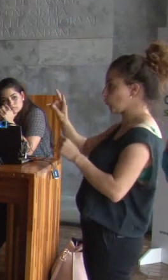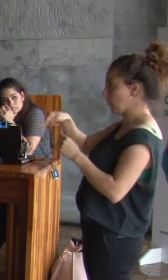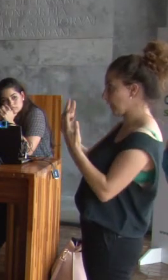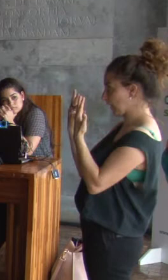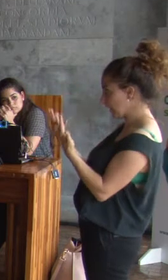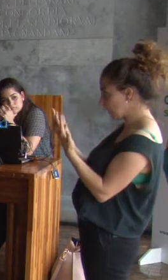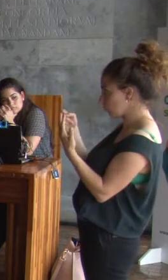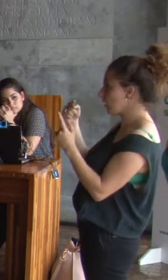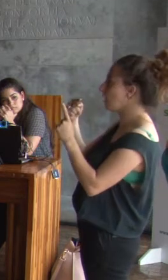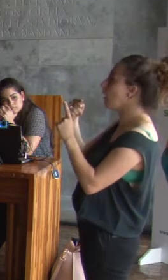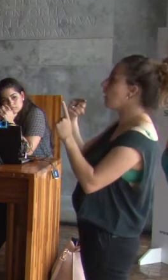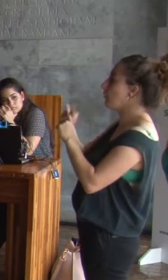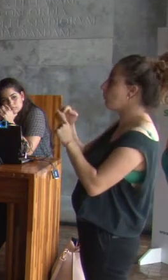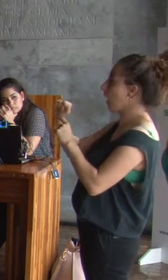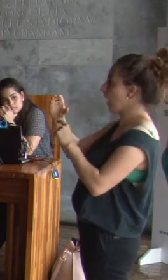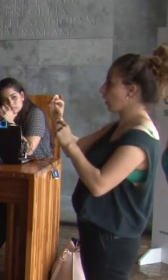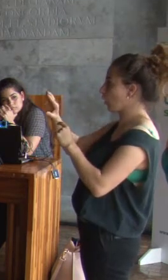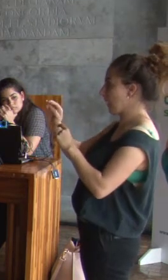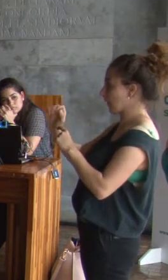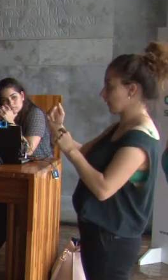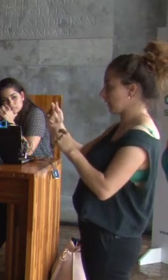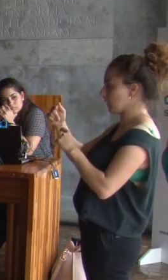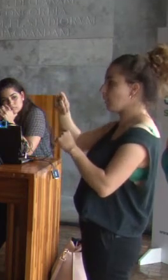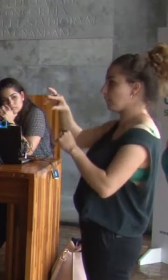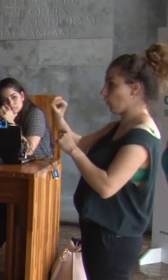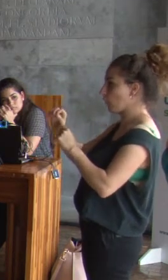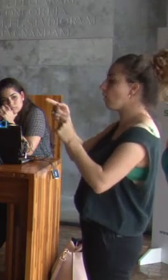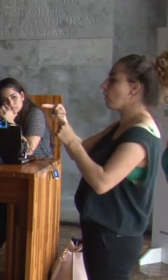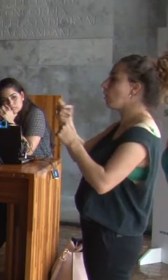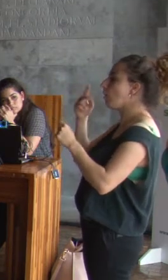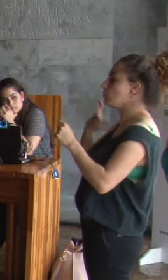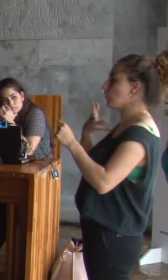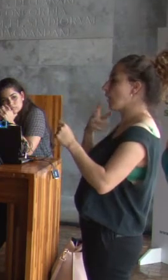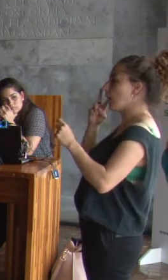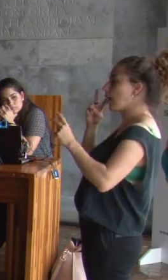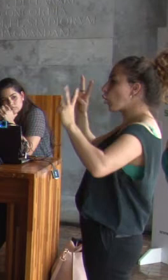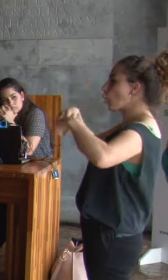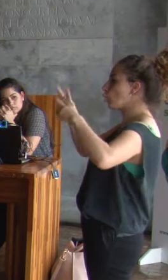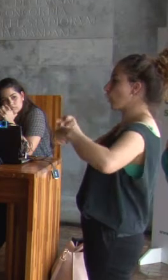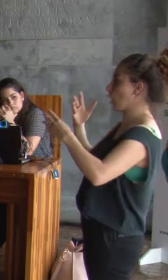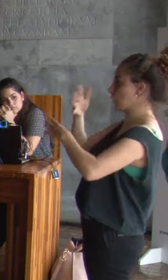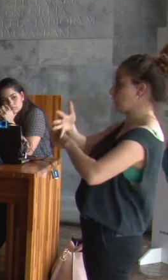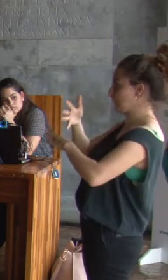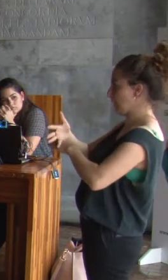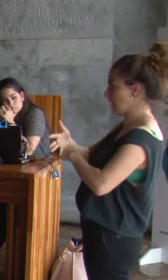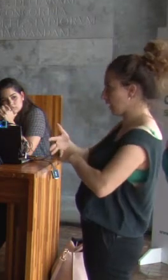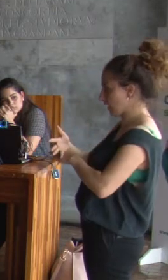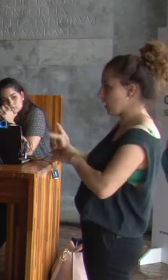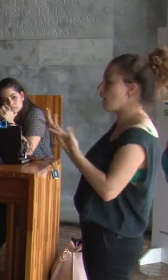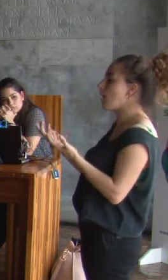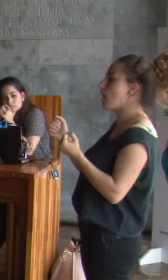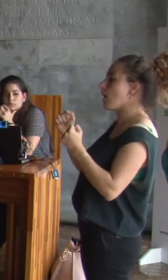Pro and some other programs also have accessibility checkers. So this feature allows you